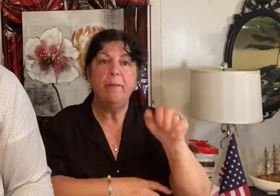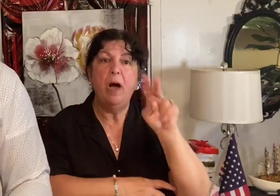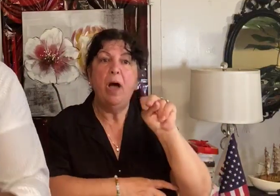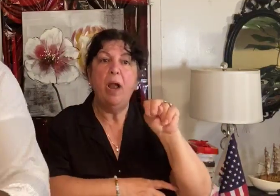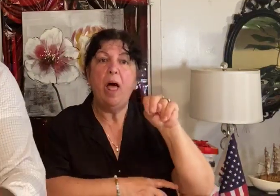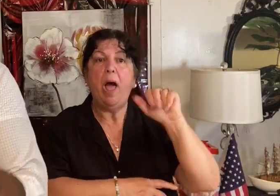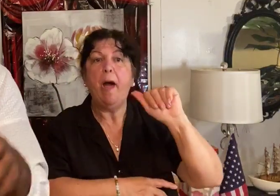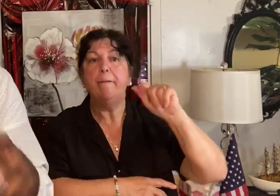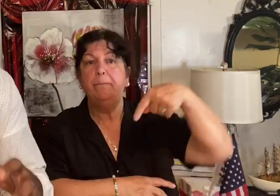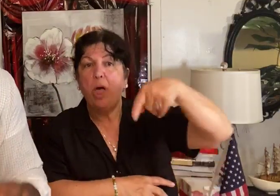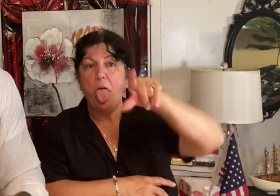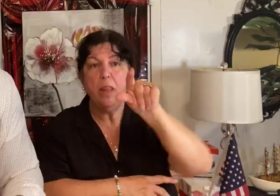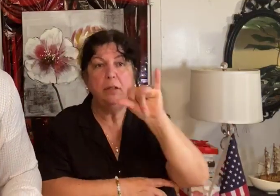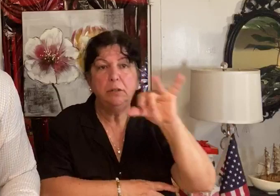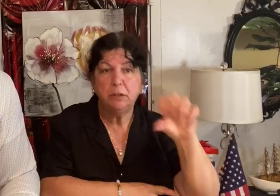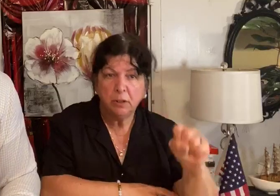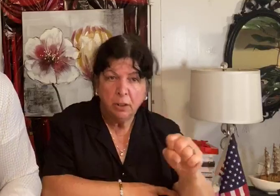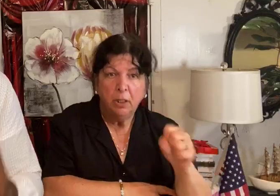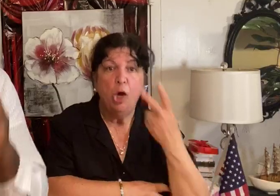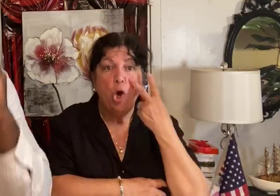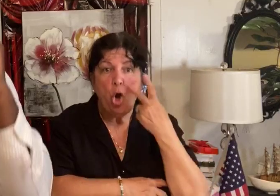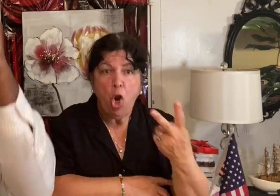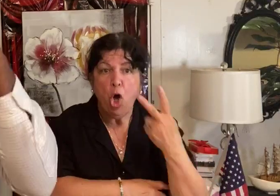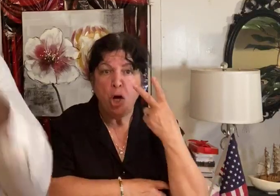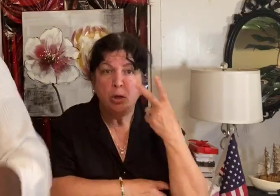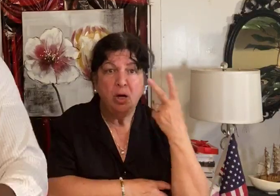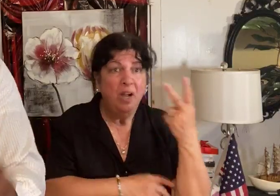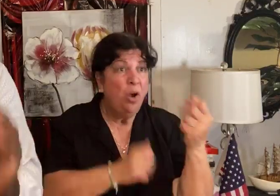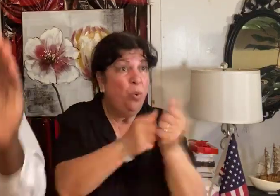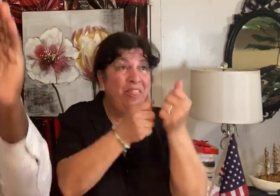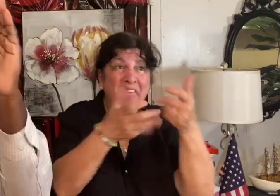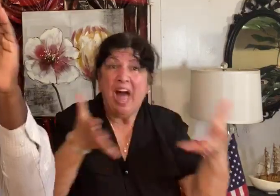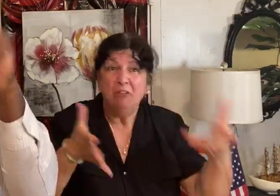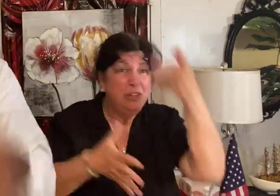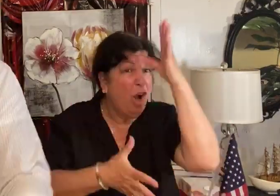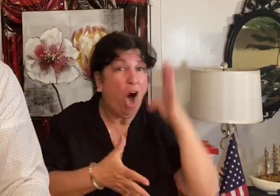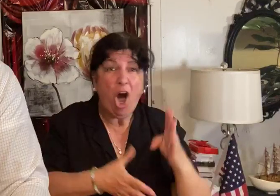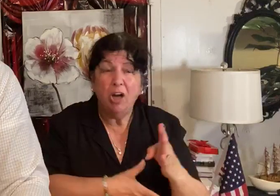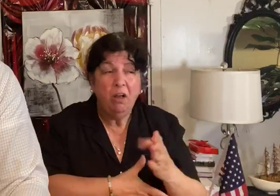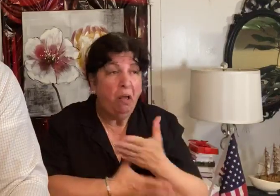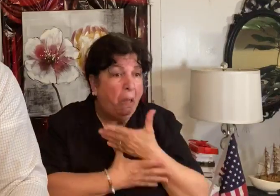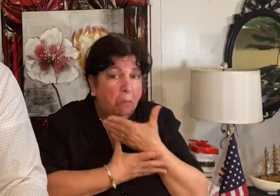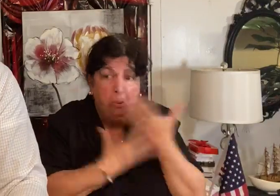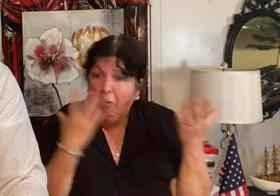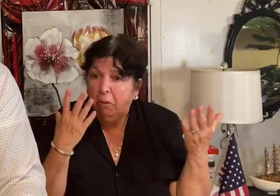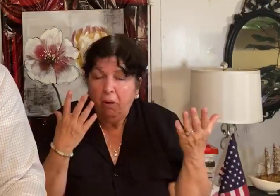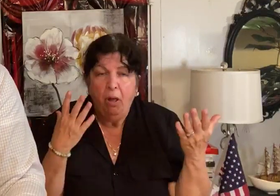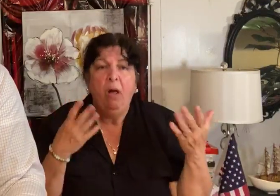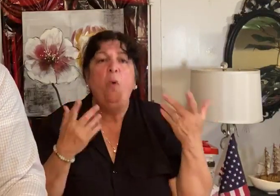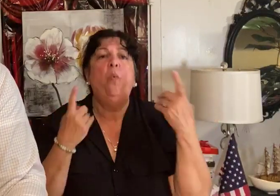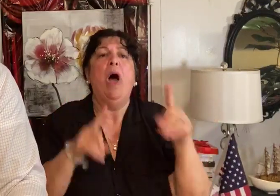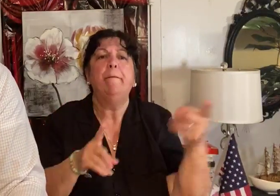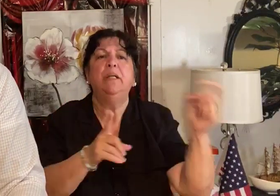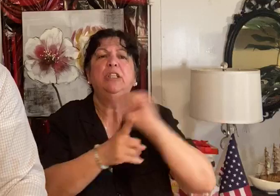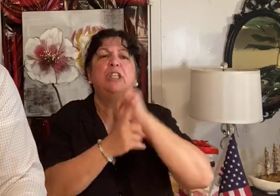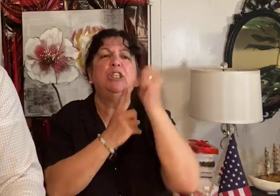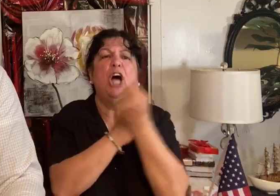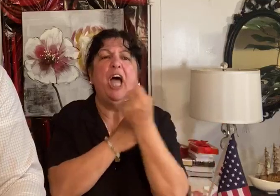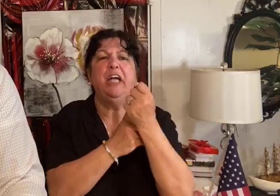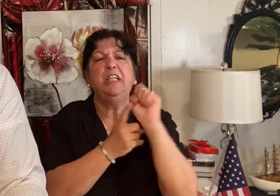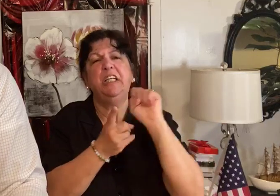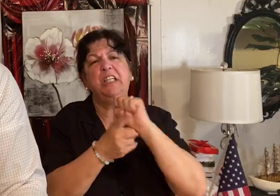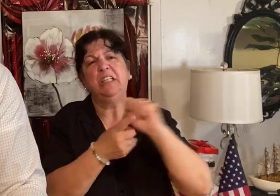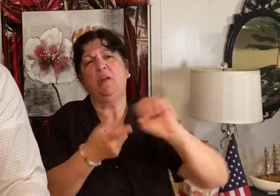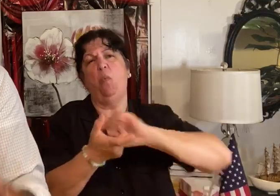connection? You take God out of the equation and the society descends into lawlessness